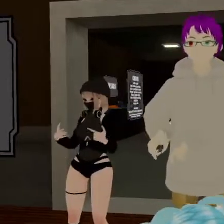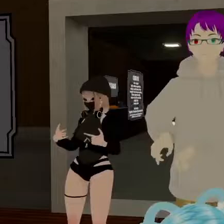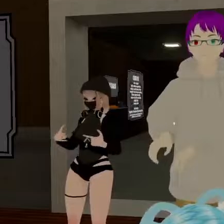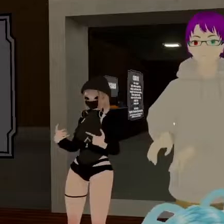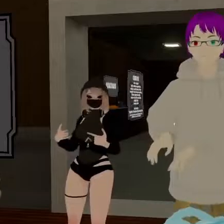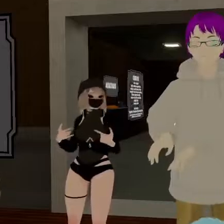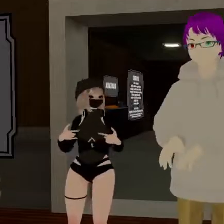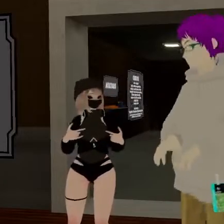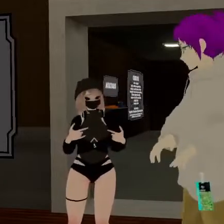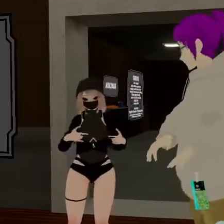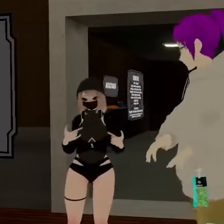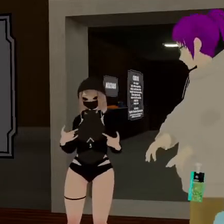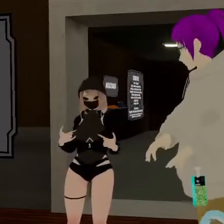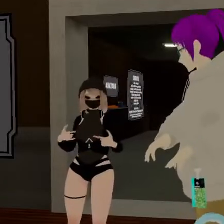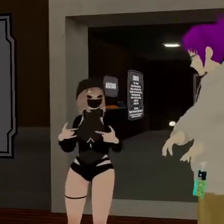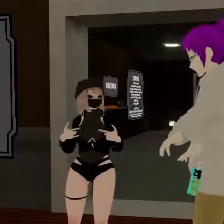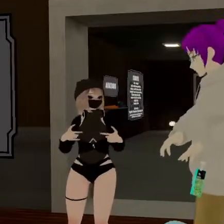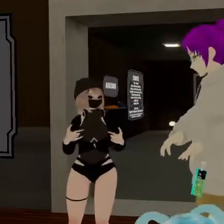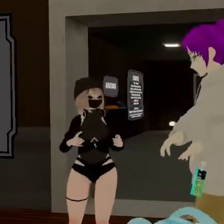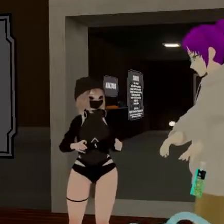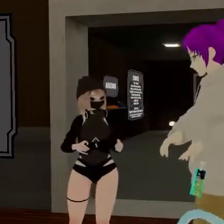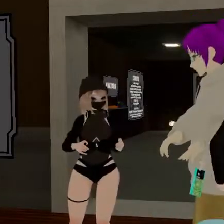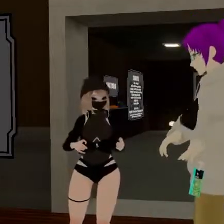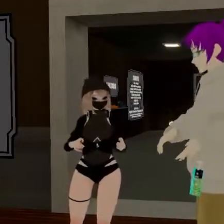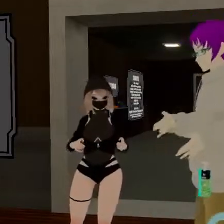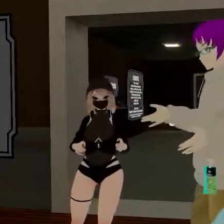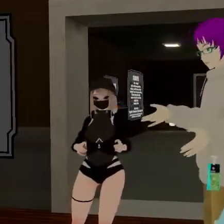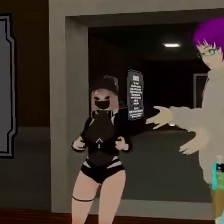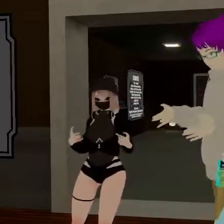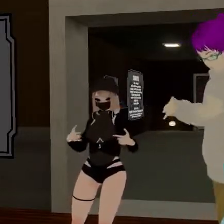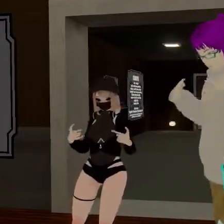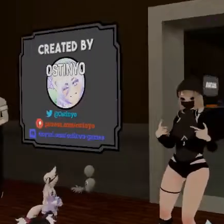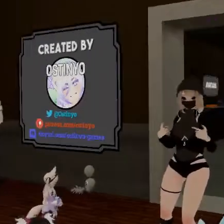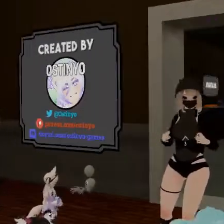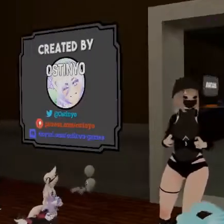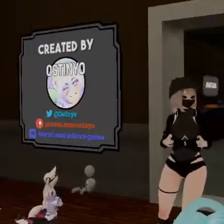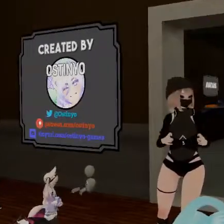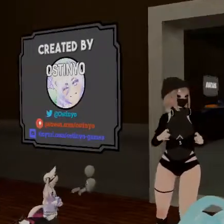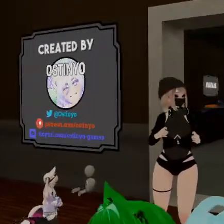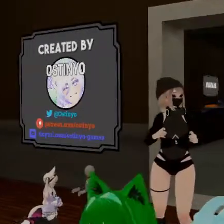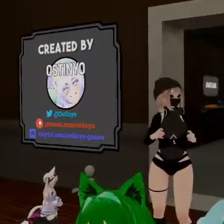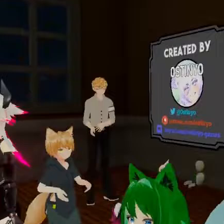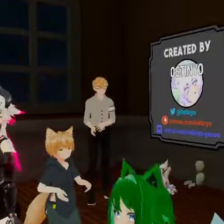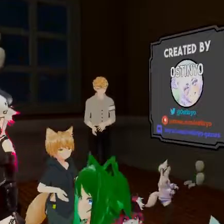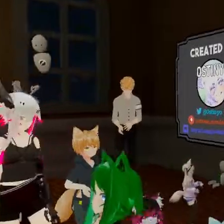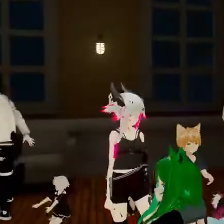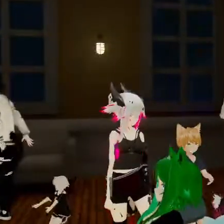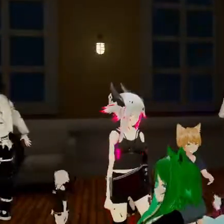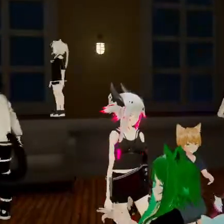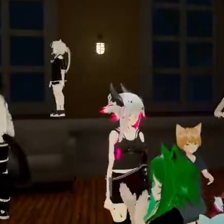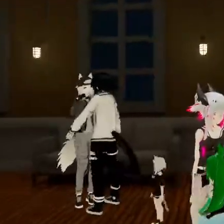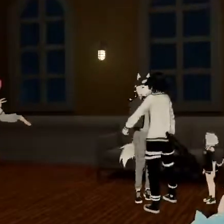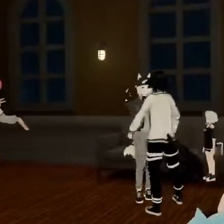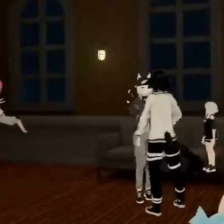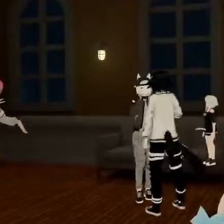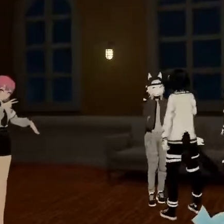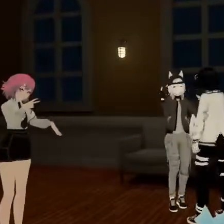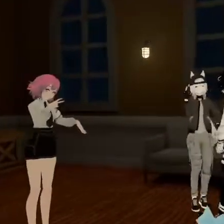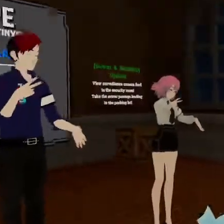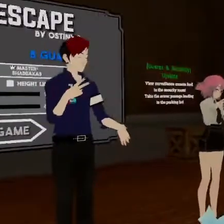Oh, I know that one. Okay, yeah, I know that one. Yeah, and then there's Different also way, I avatar, guess. which is also clothing. So avatar.